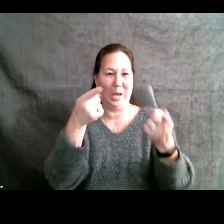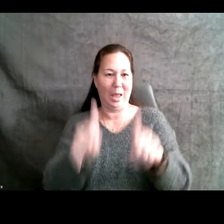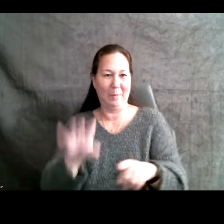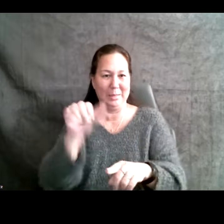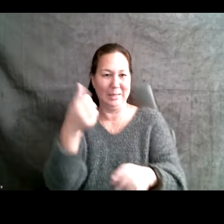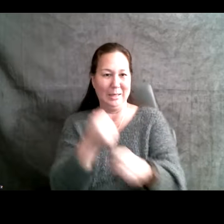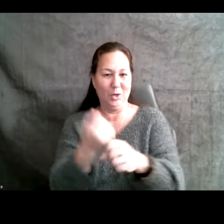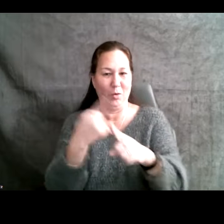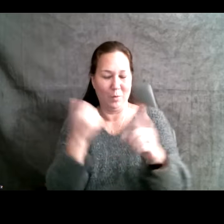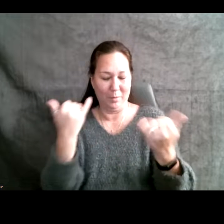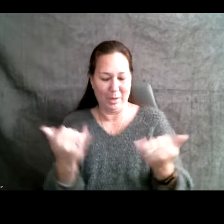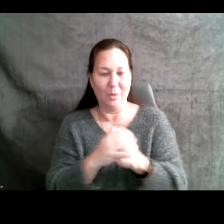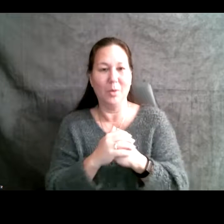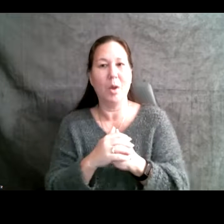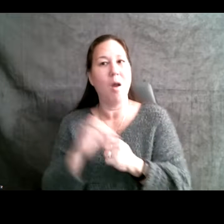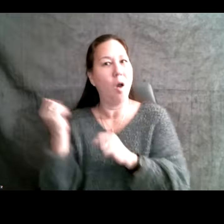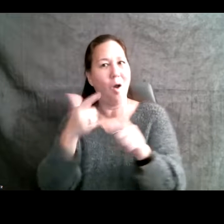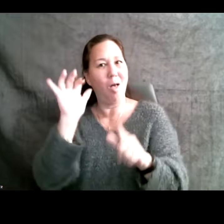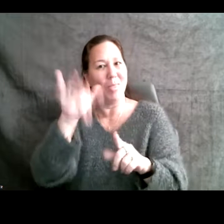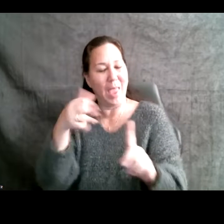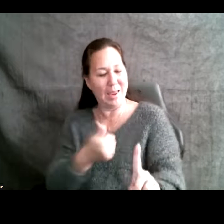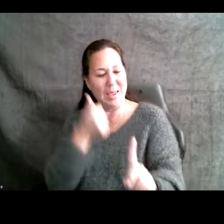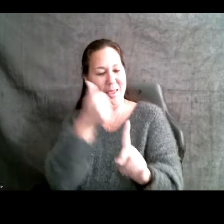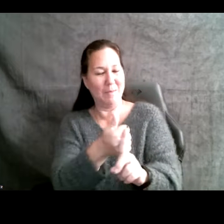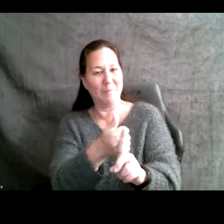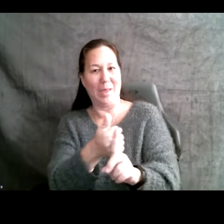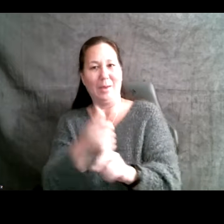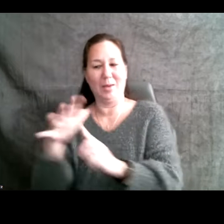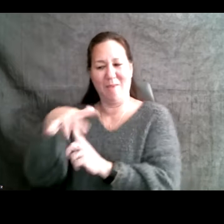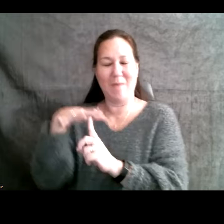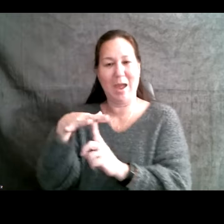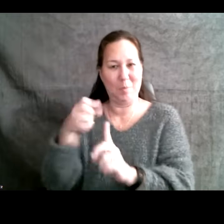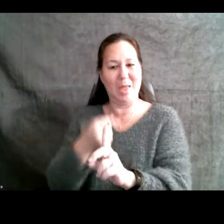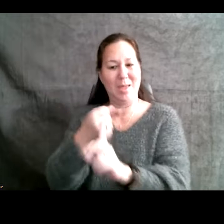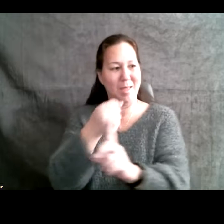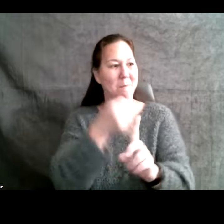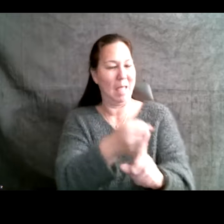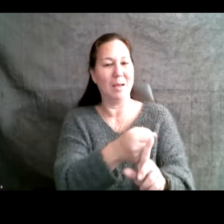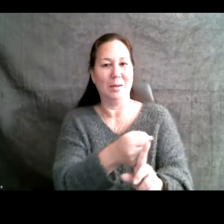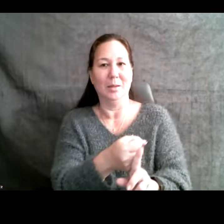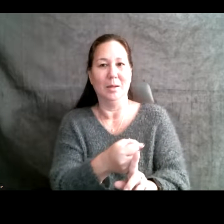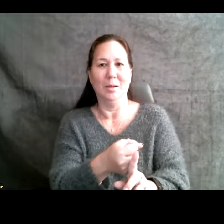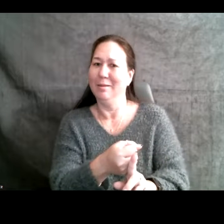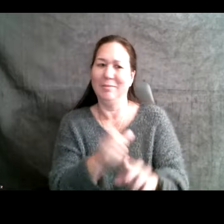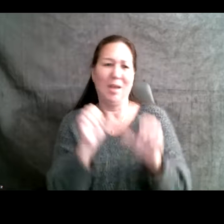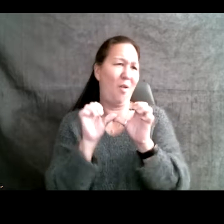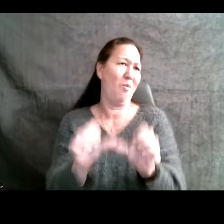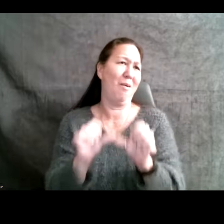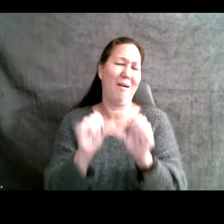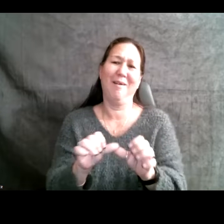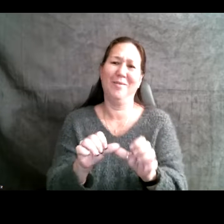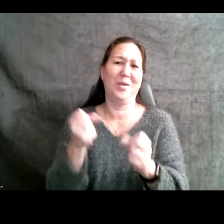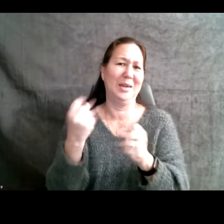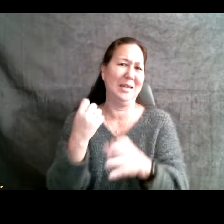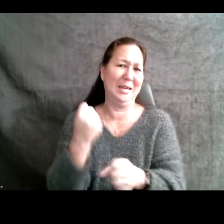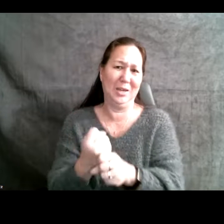that, all of those environmental impacts, they go on for decades and decades. And it was just making me